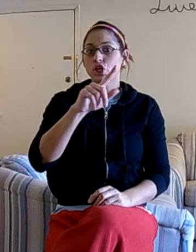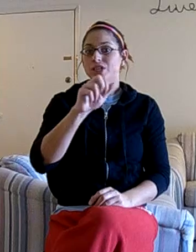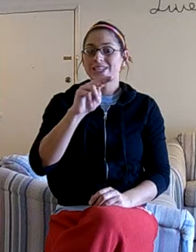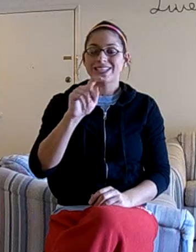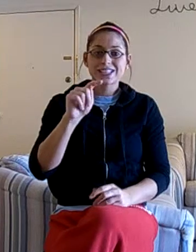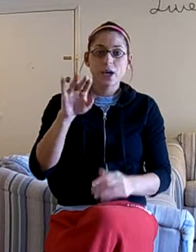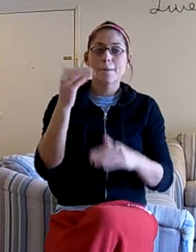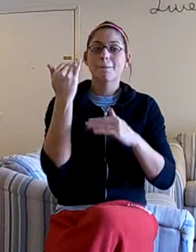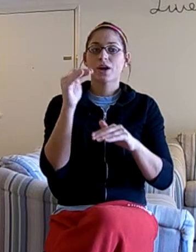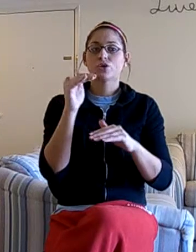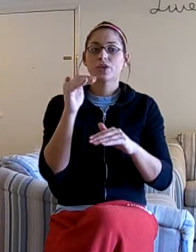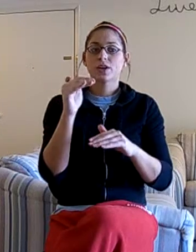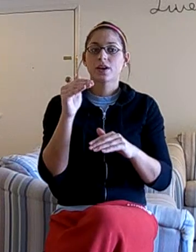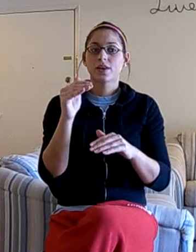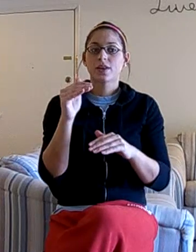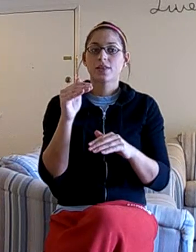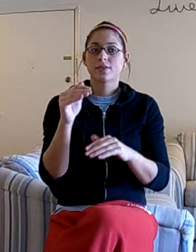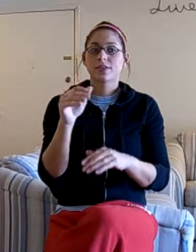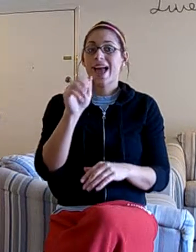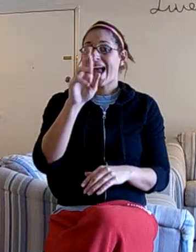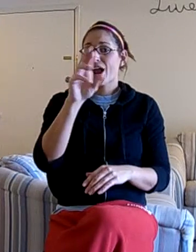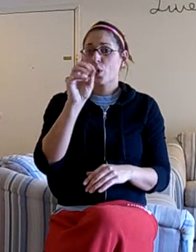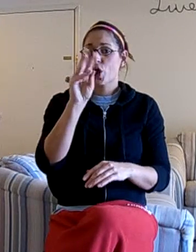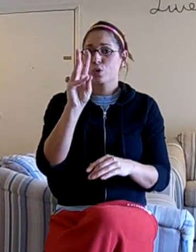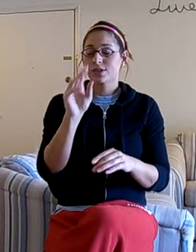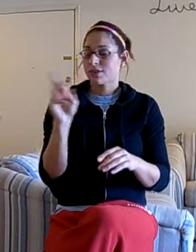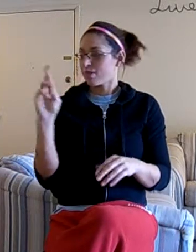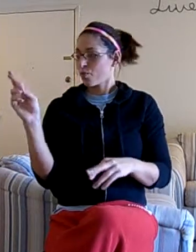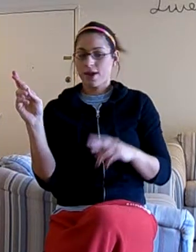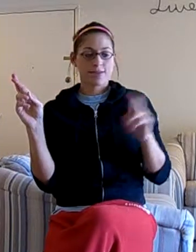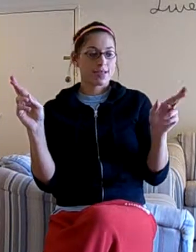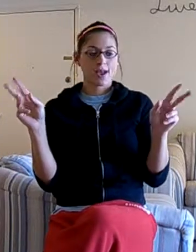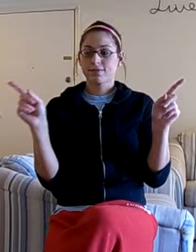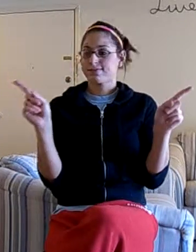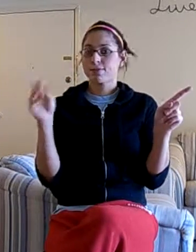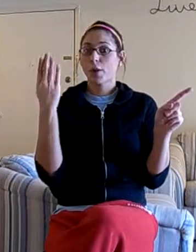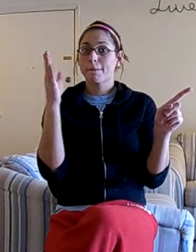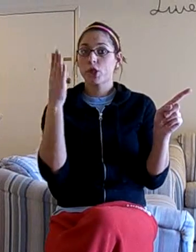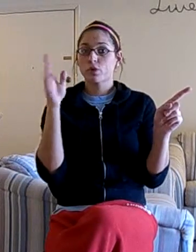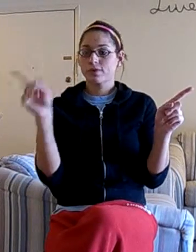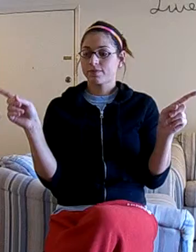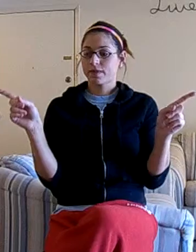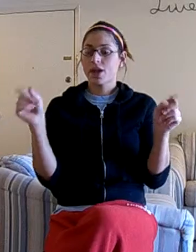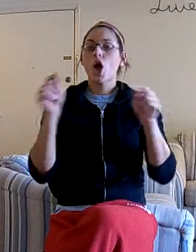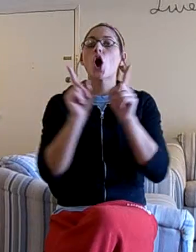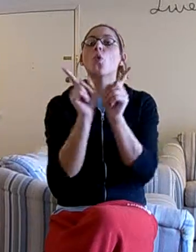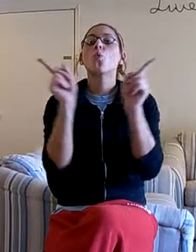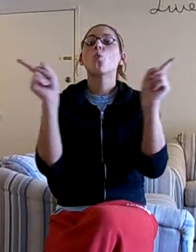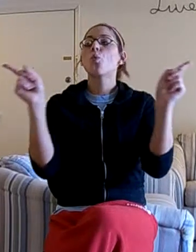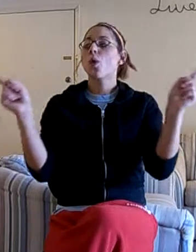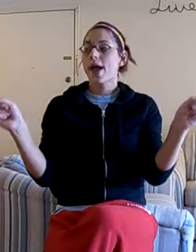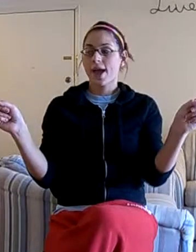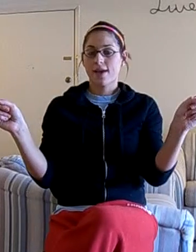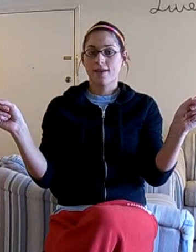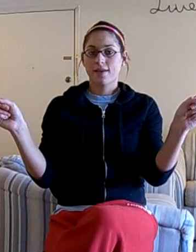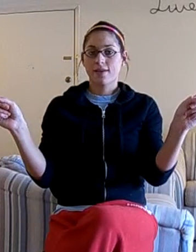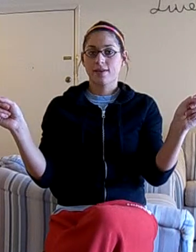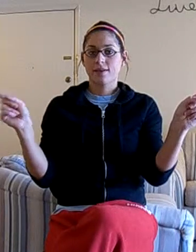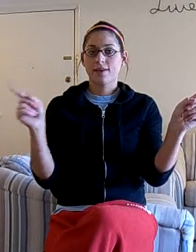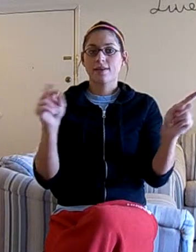at the arrows on the right and left in blue. They're going away from each other, and normal faults are really